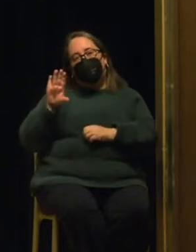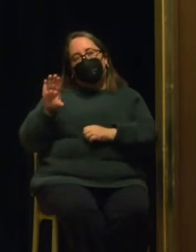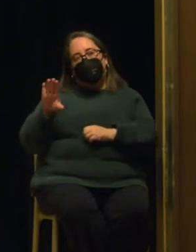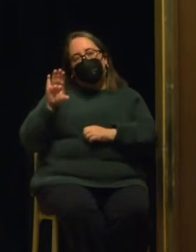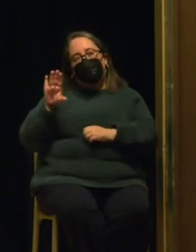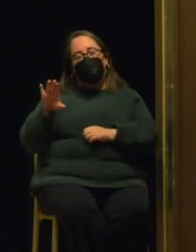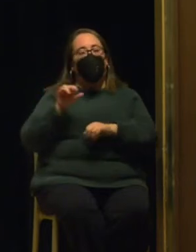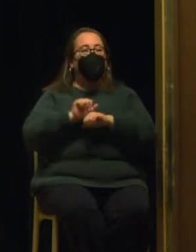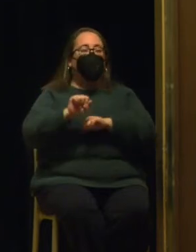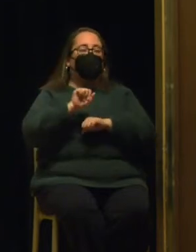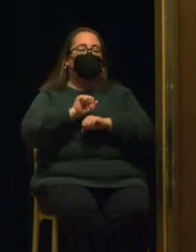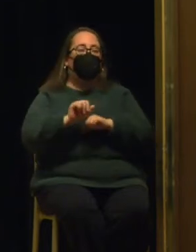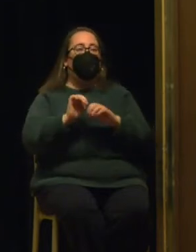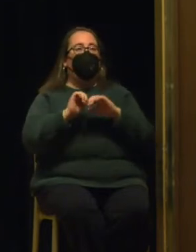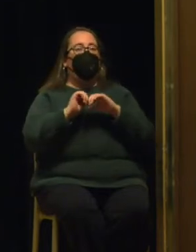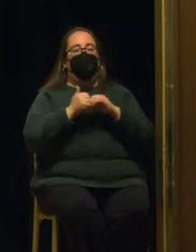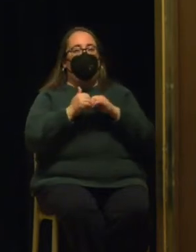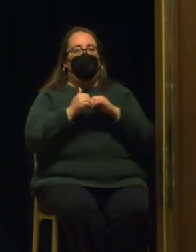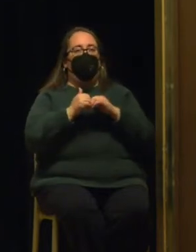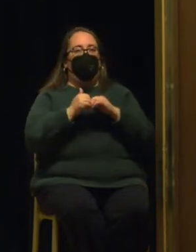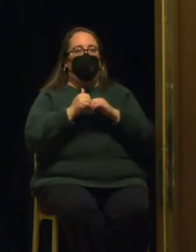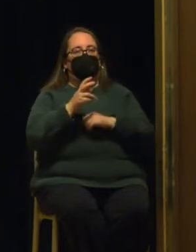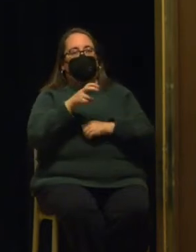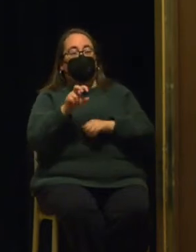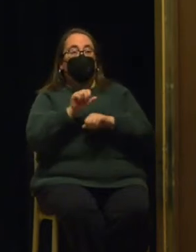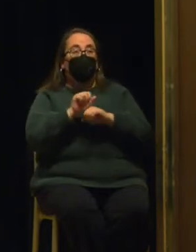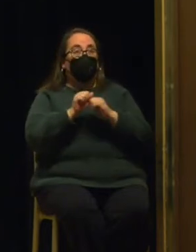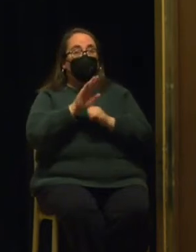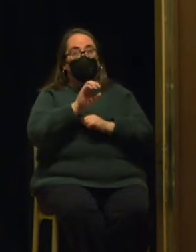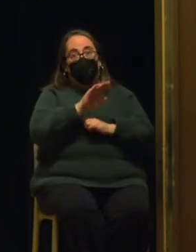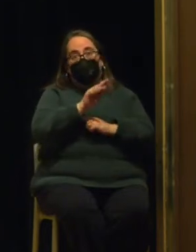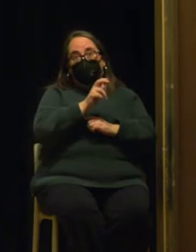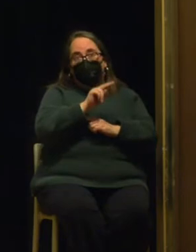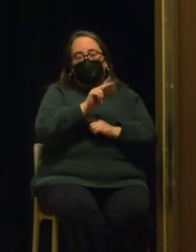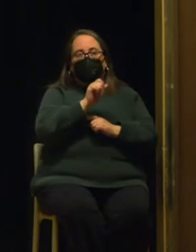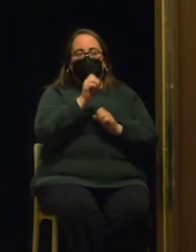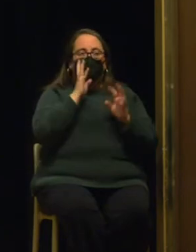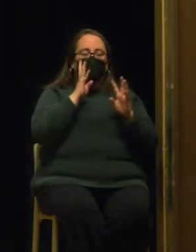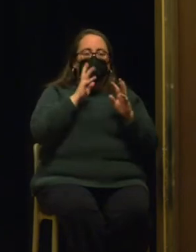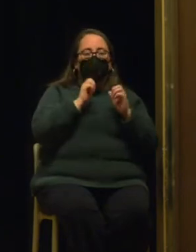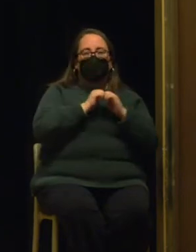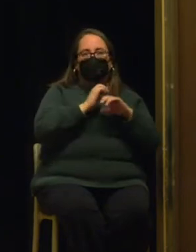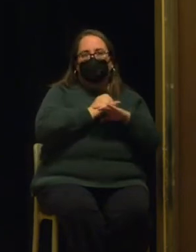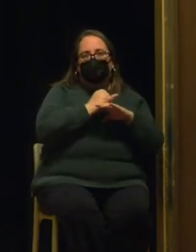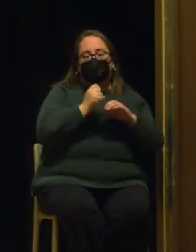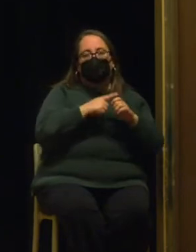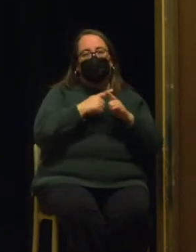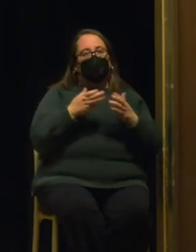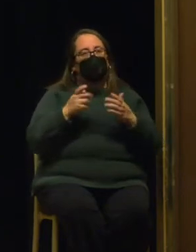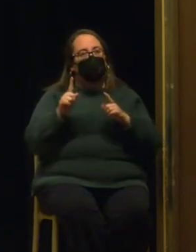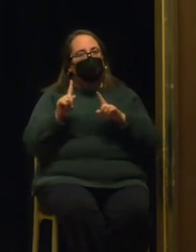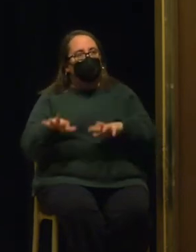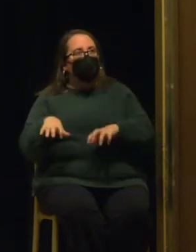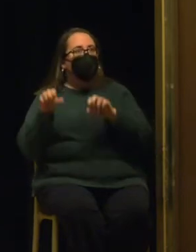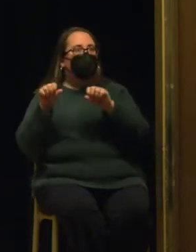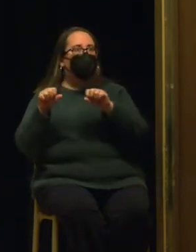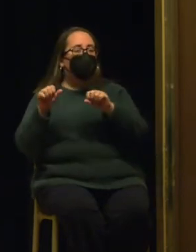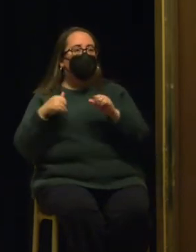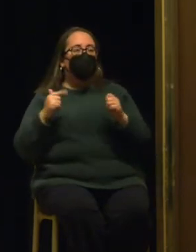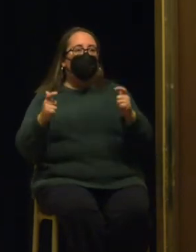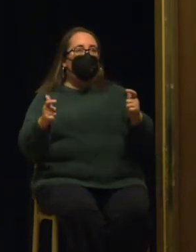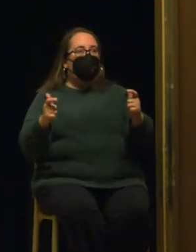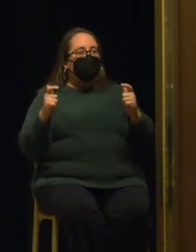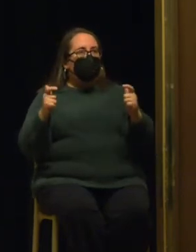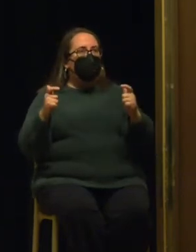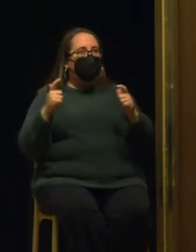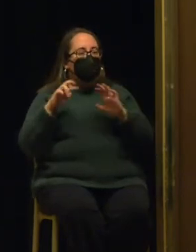your work and how you transitioned working with Bob Johnson, him being a pioneer in the industry and allowing you to have this space.